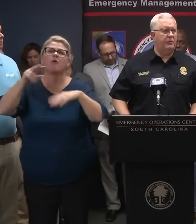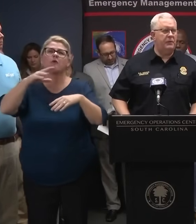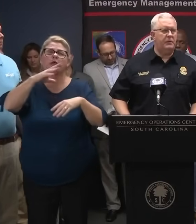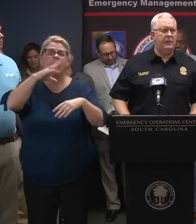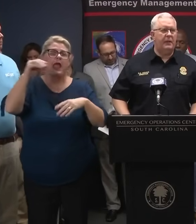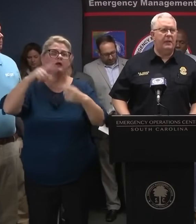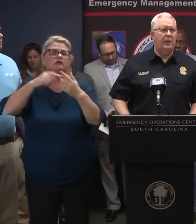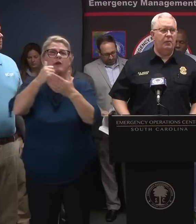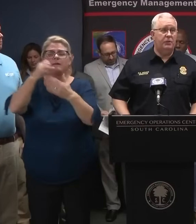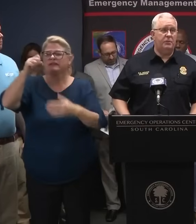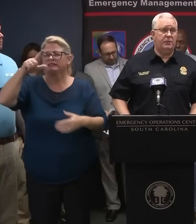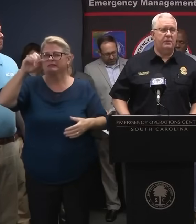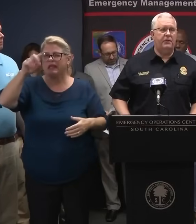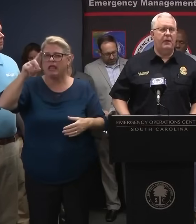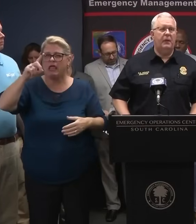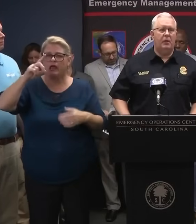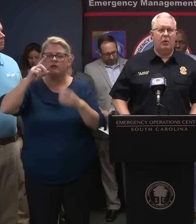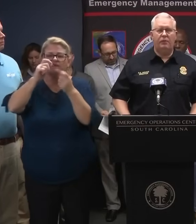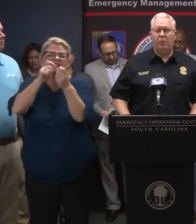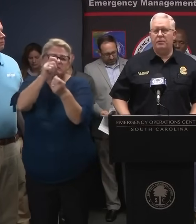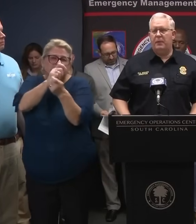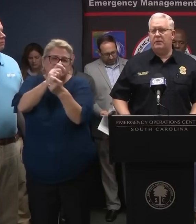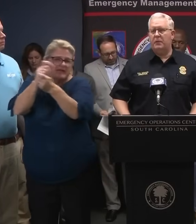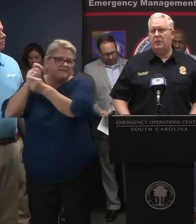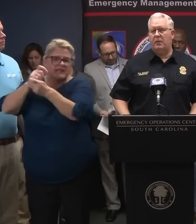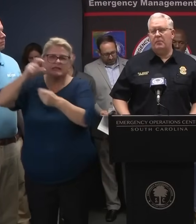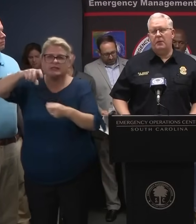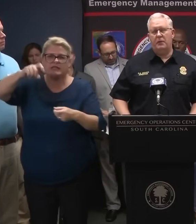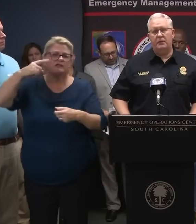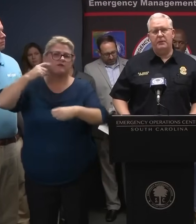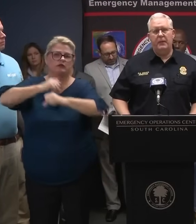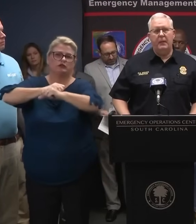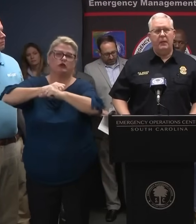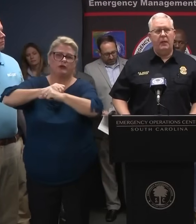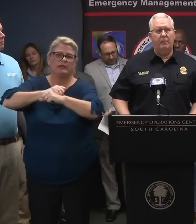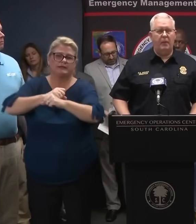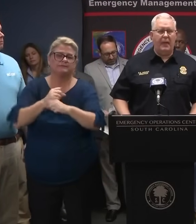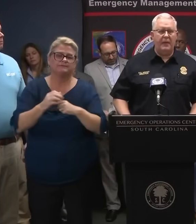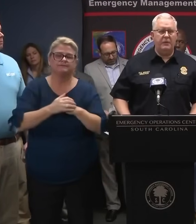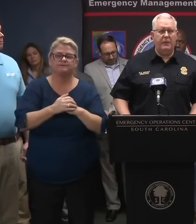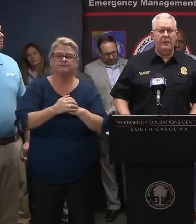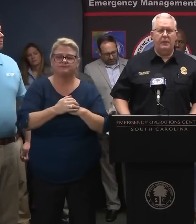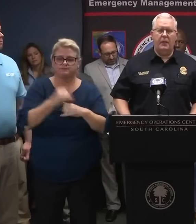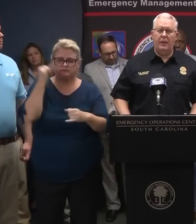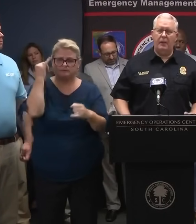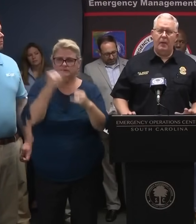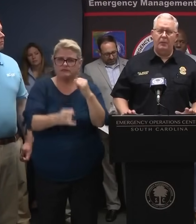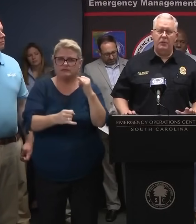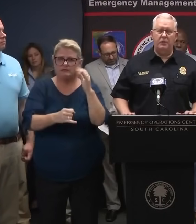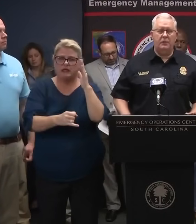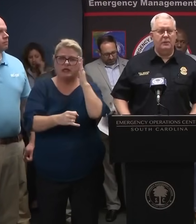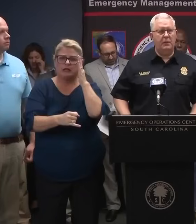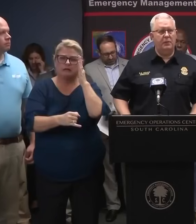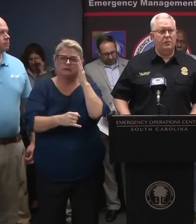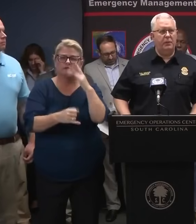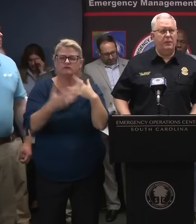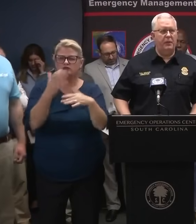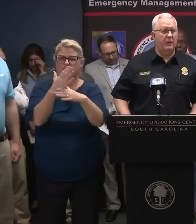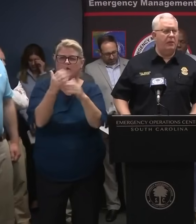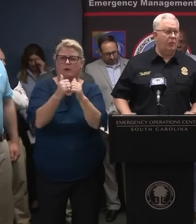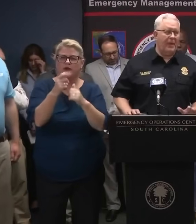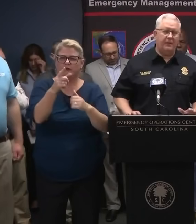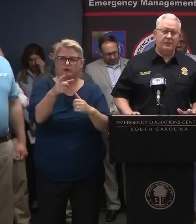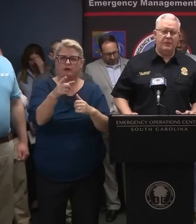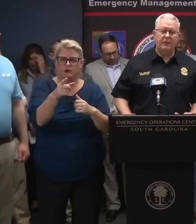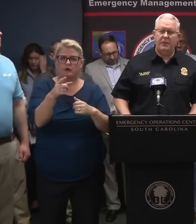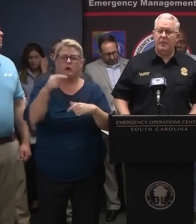to assist SLED with specific law enforcement and security missions. Lastly, I would just share this with you.